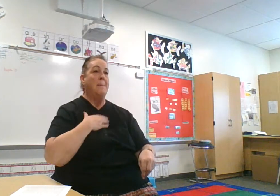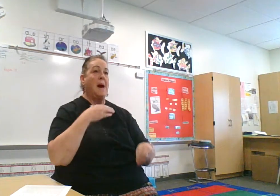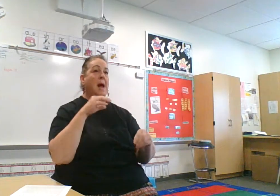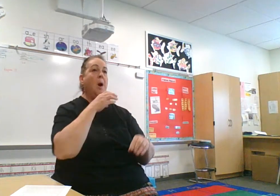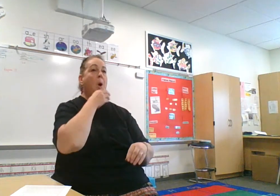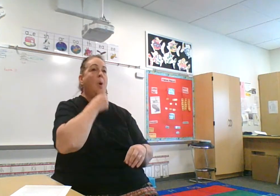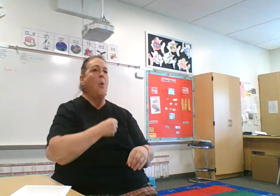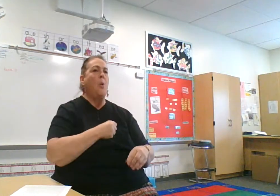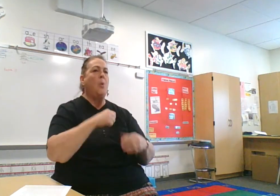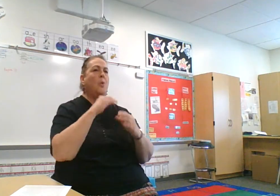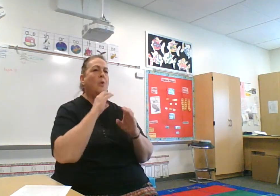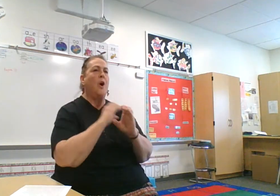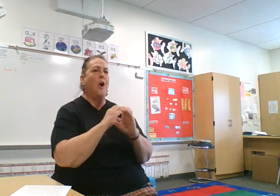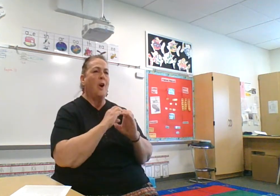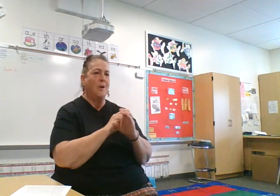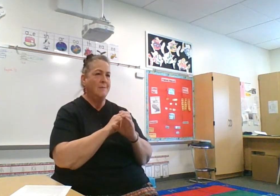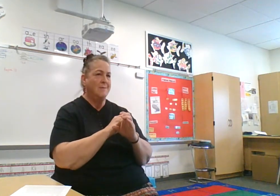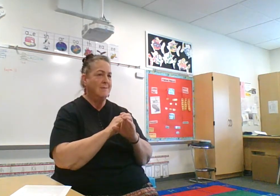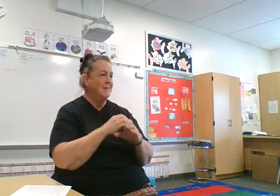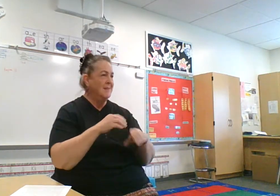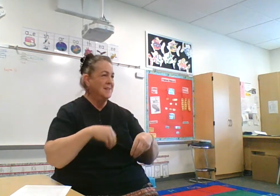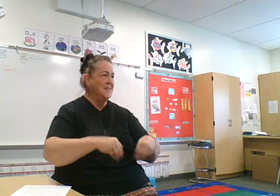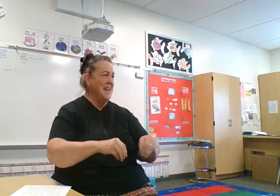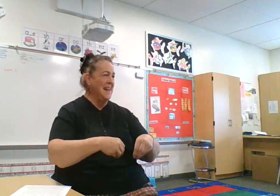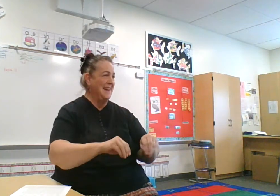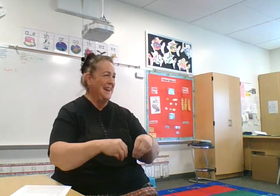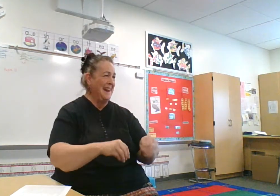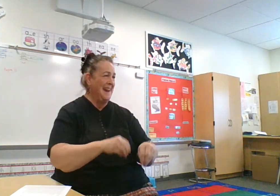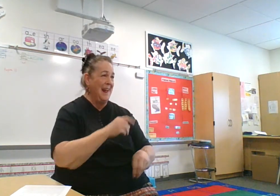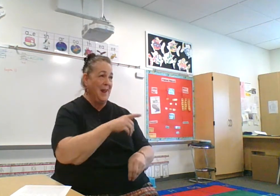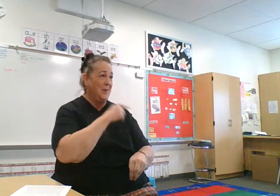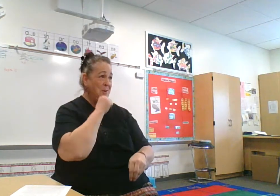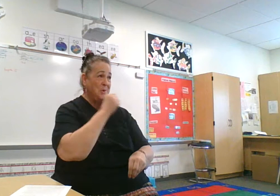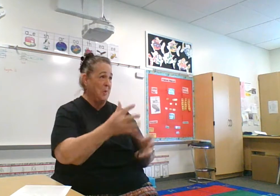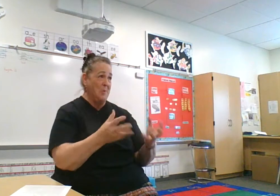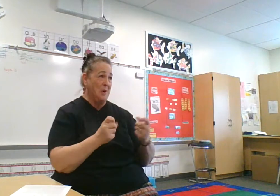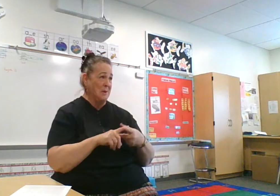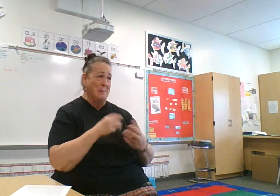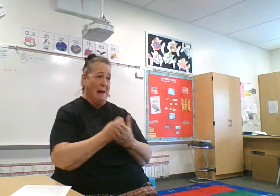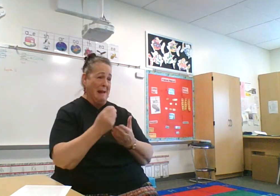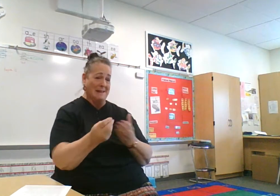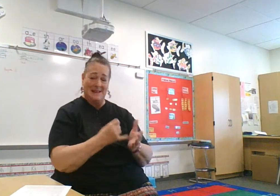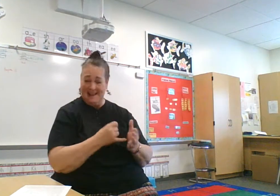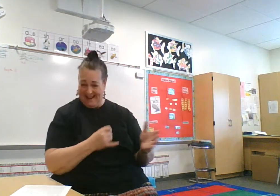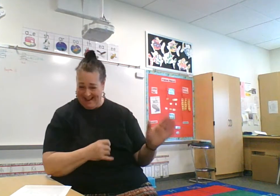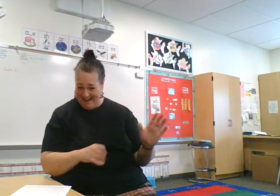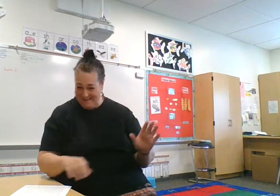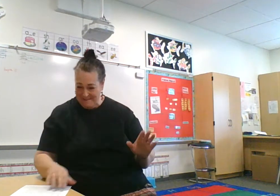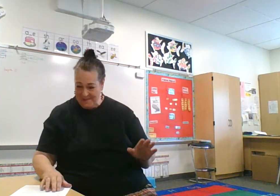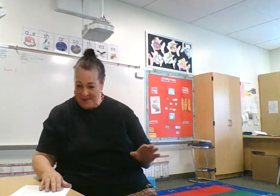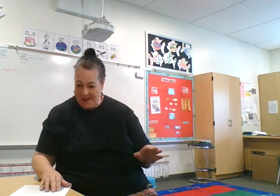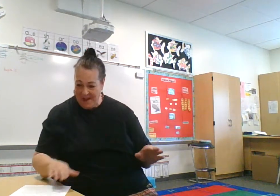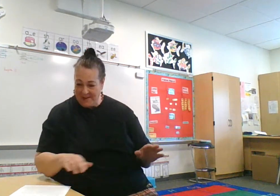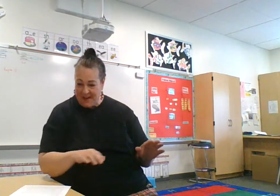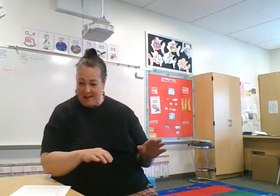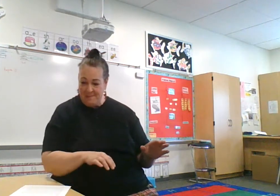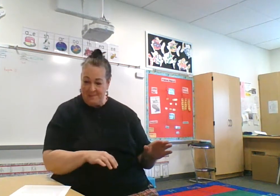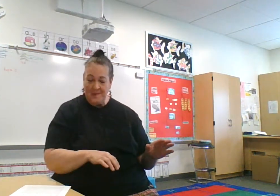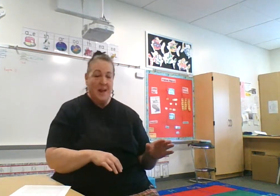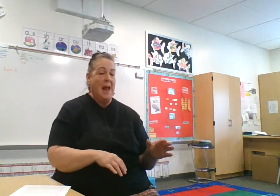my old car. So you don't want to buy it. Okay. What is